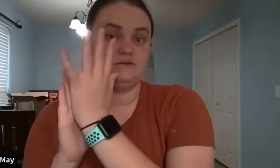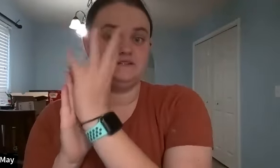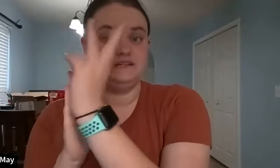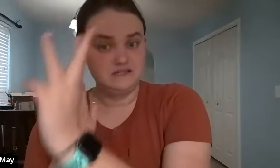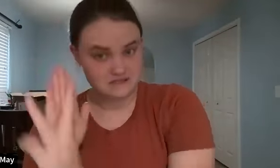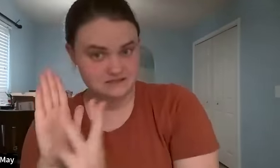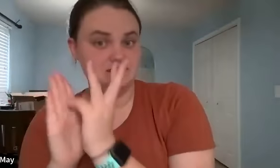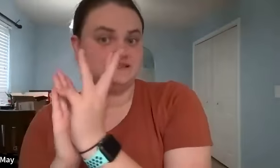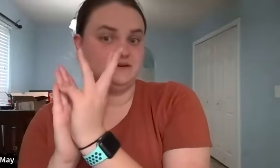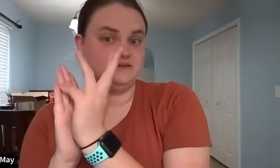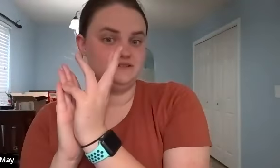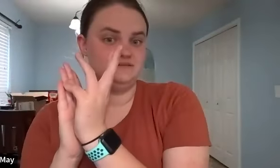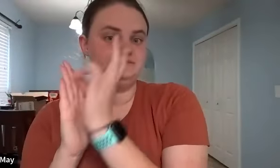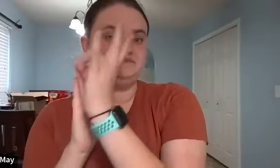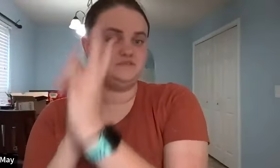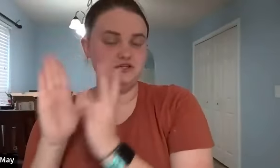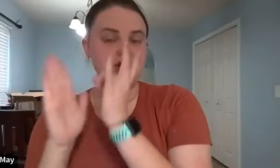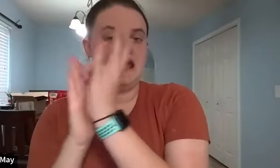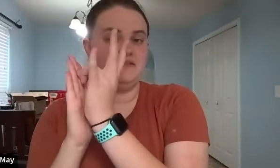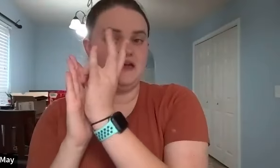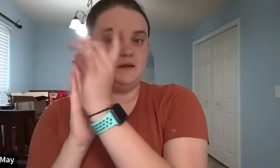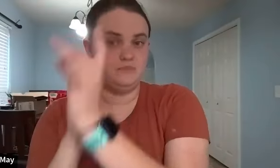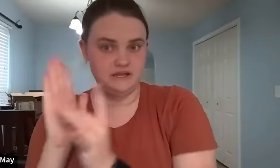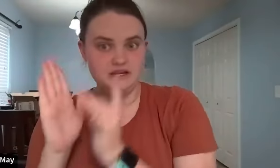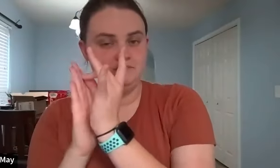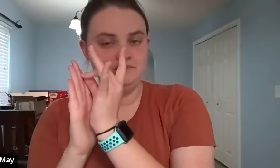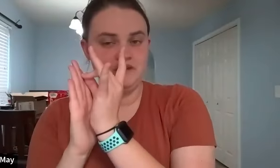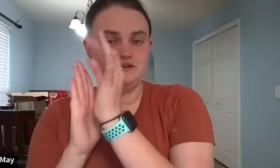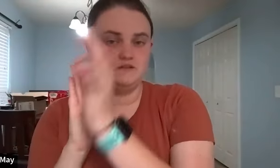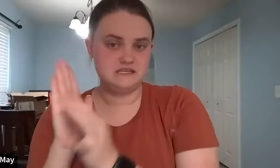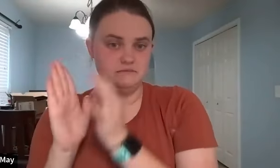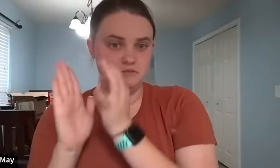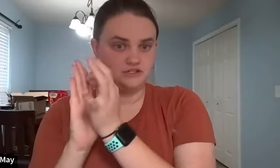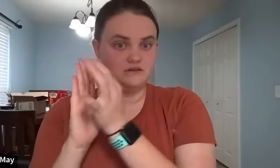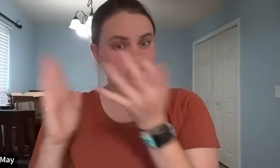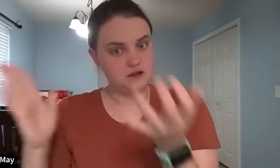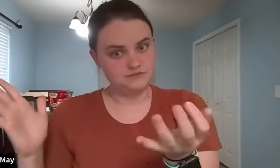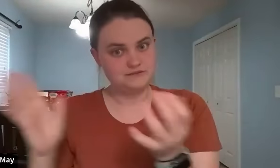hours, 6 hours. So you can add that number in it and do that same motion, and that helps.